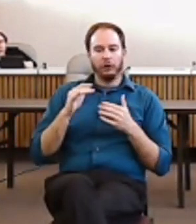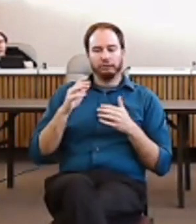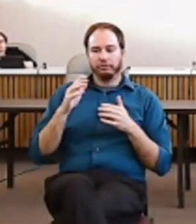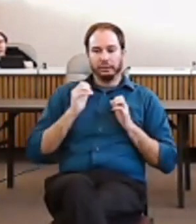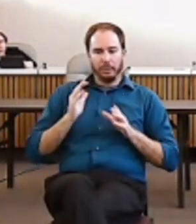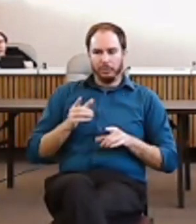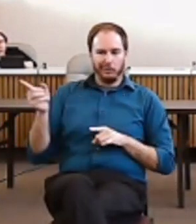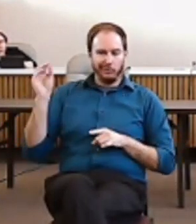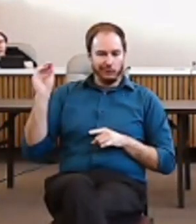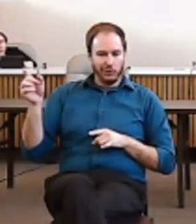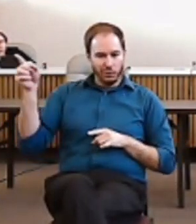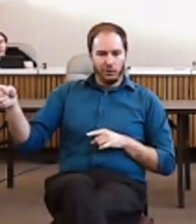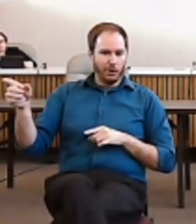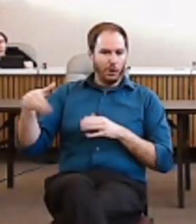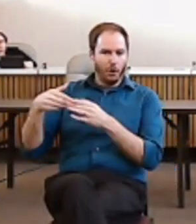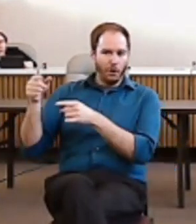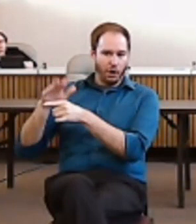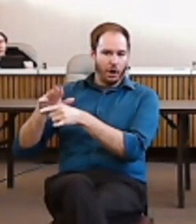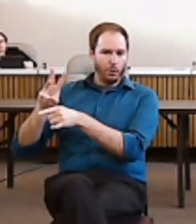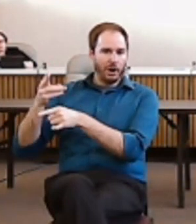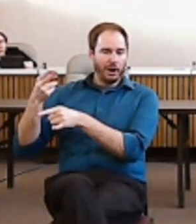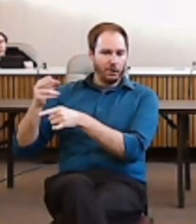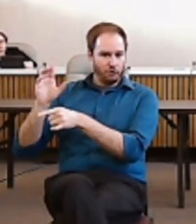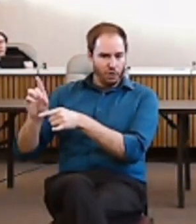would happen at our Mercedes location. So even